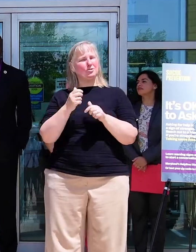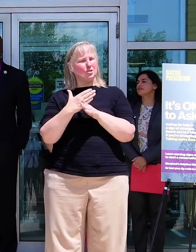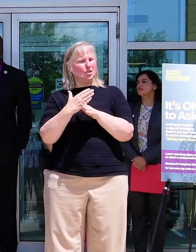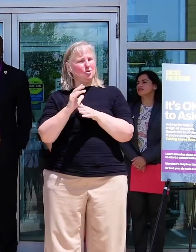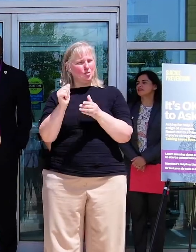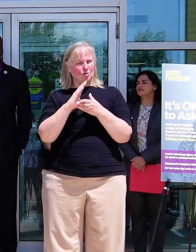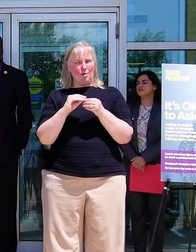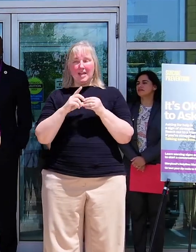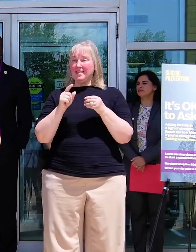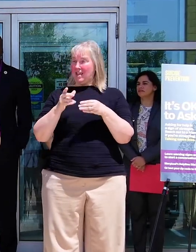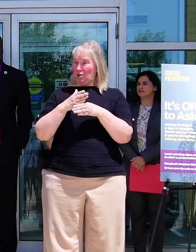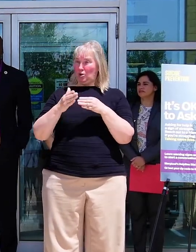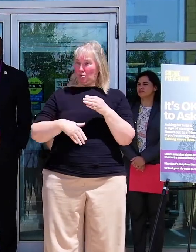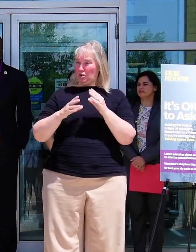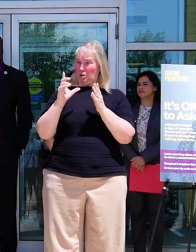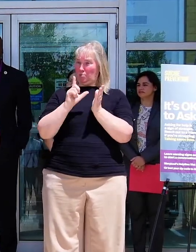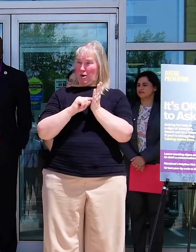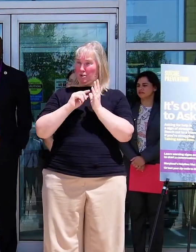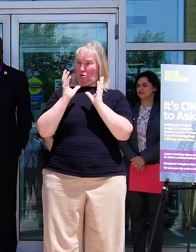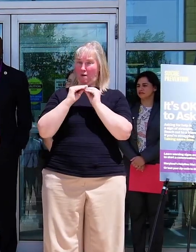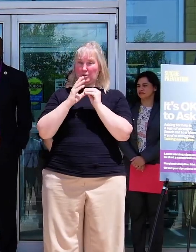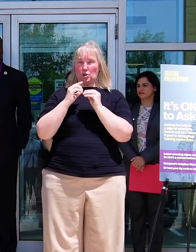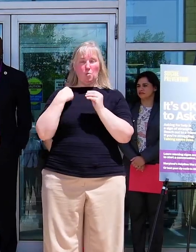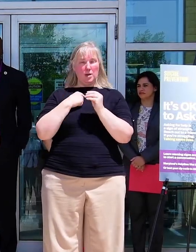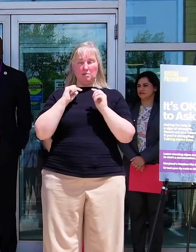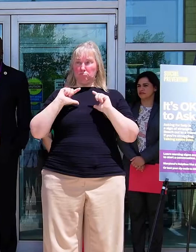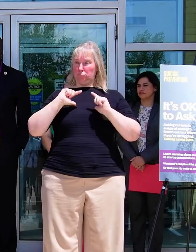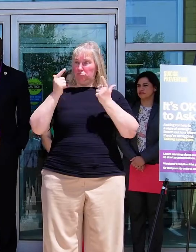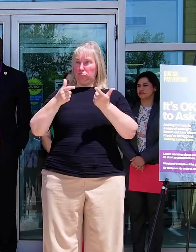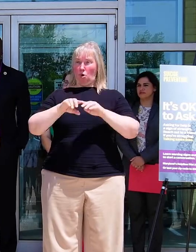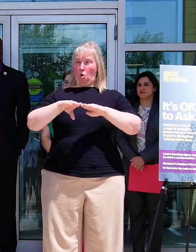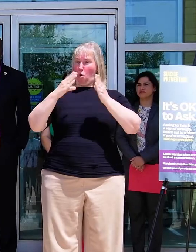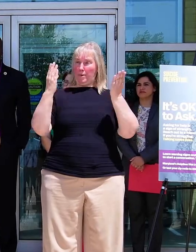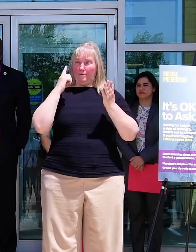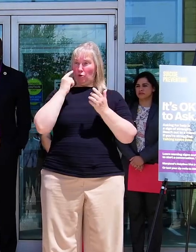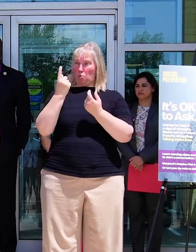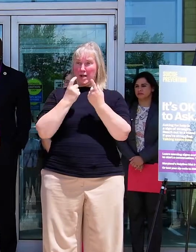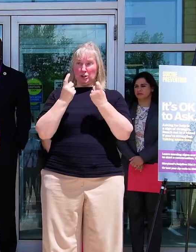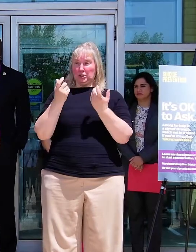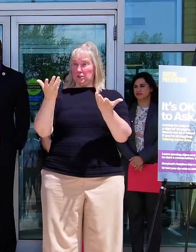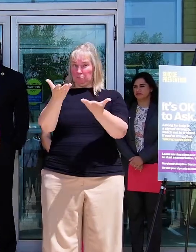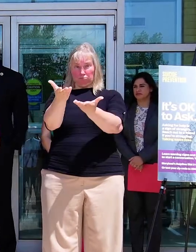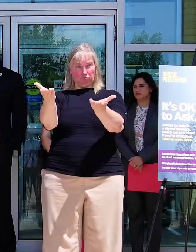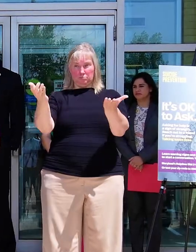This concludes our press conference, so we are open if there are any questions.